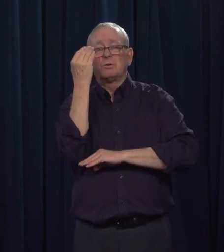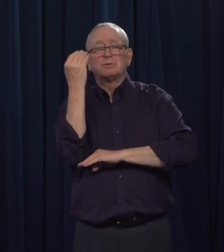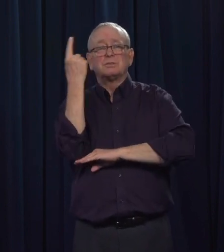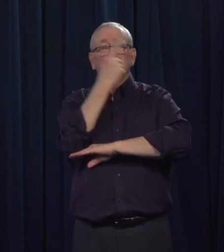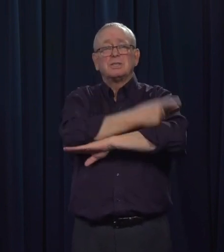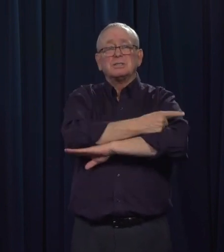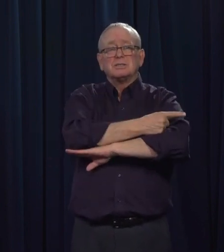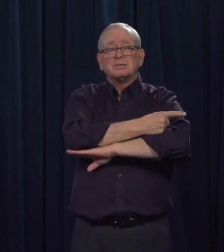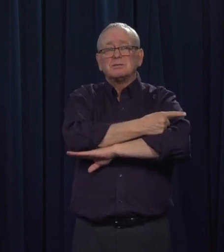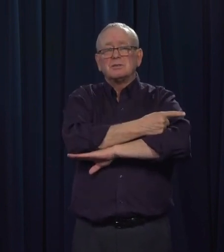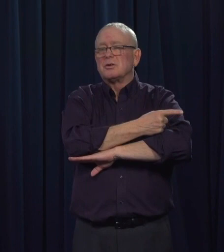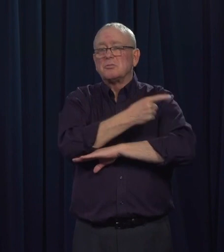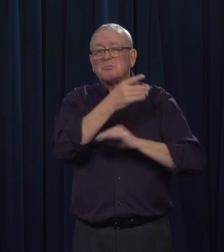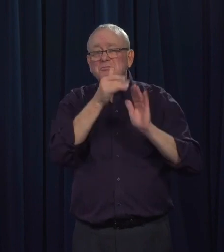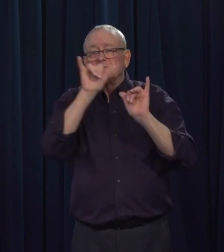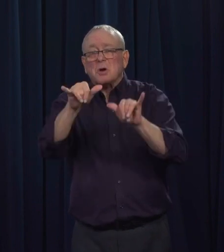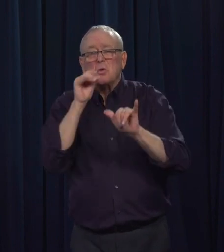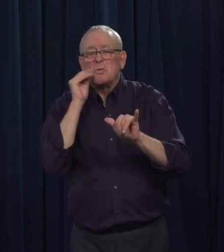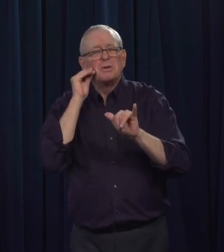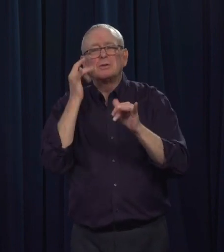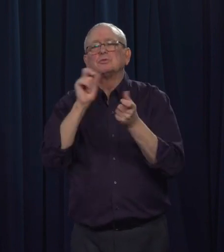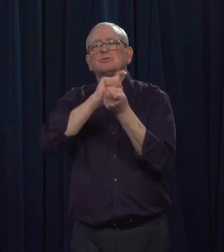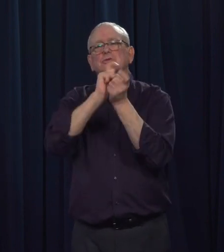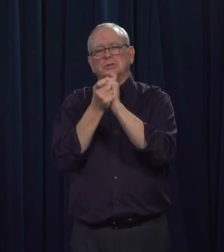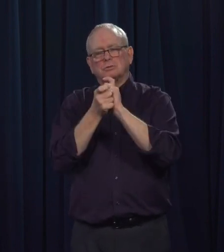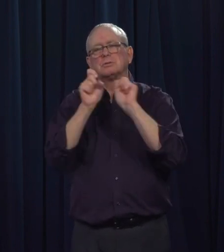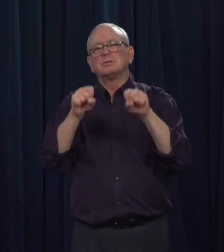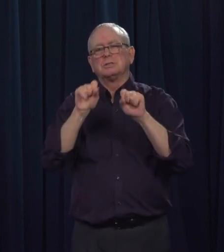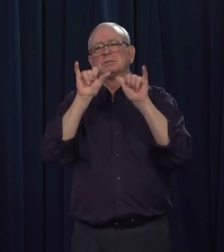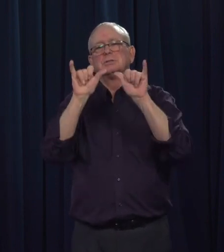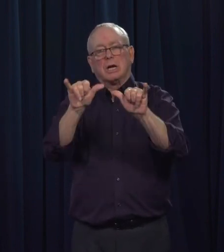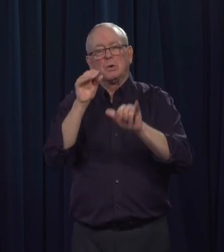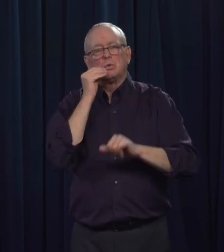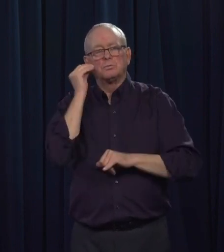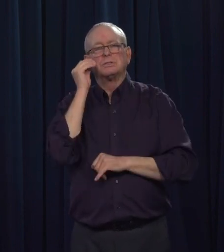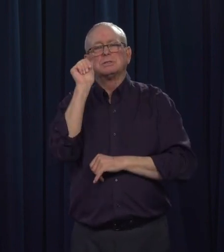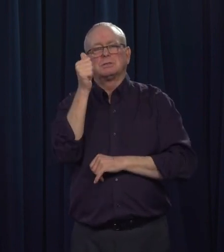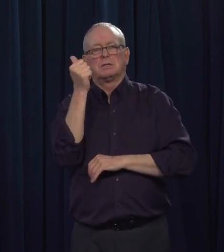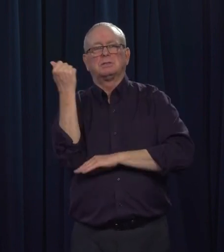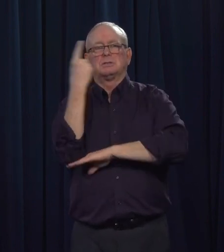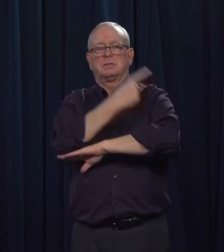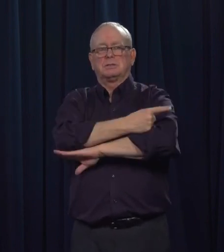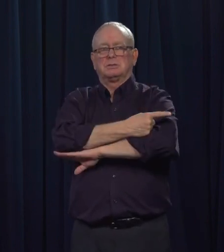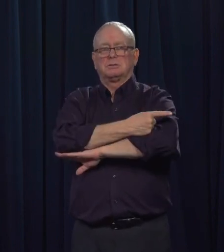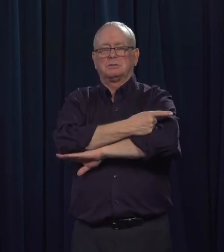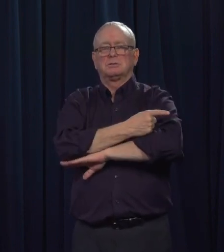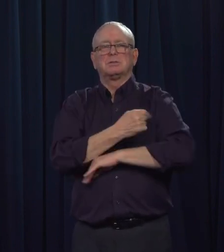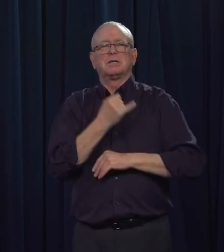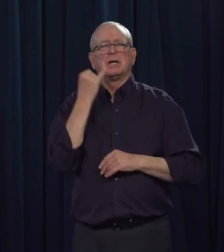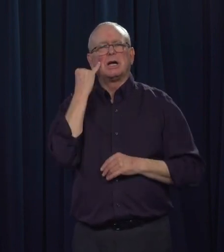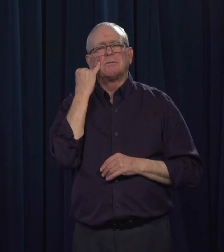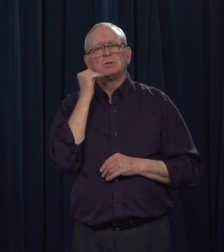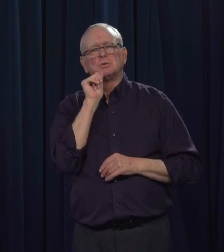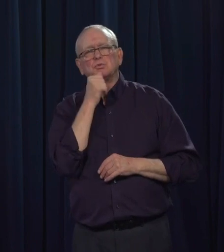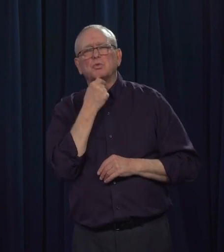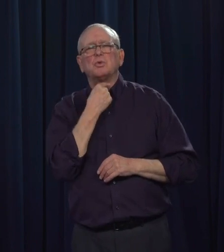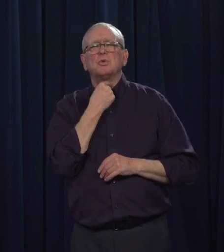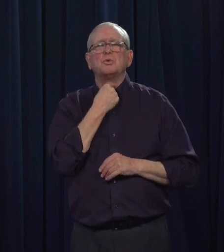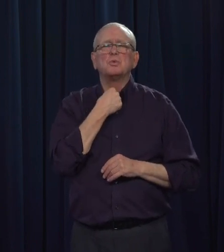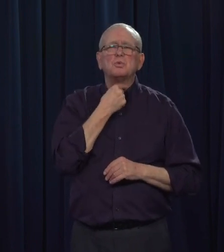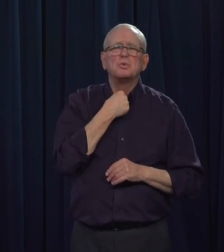well after 10 days from the onset of mild symptoms like sore throat, runny nose, or cough, you will be able to